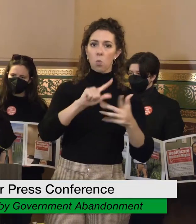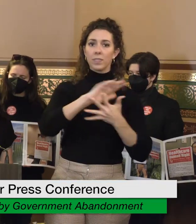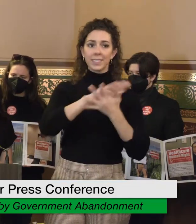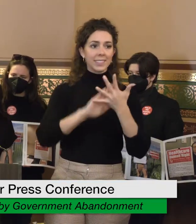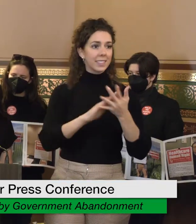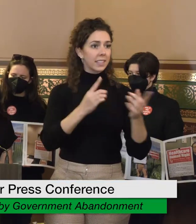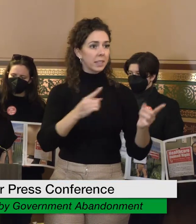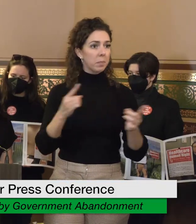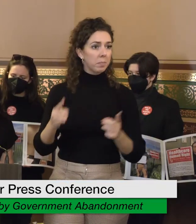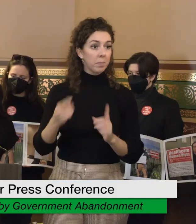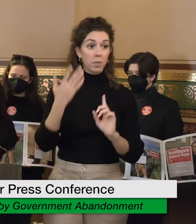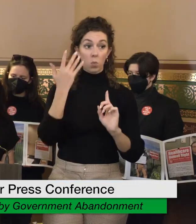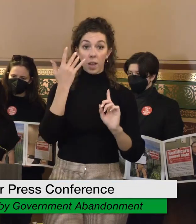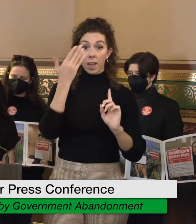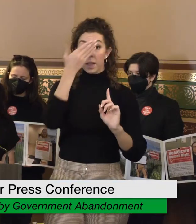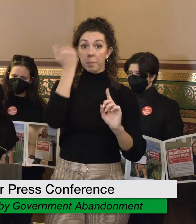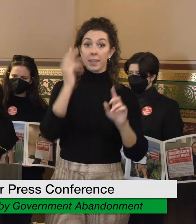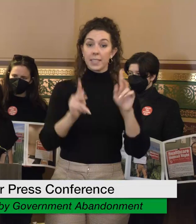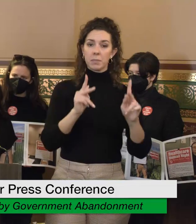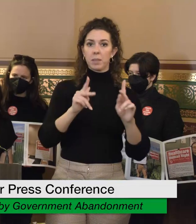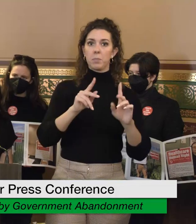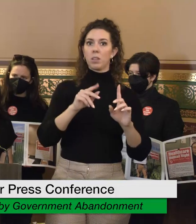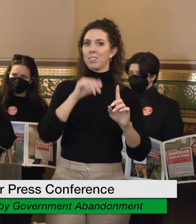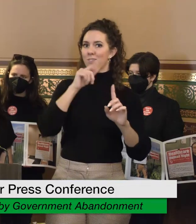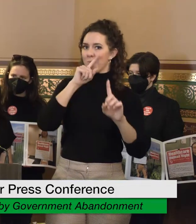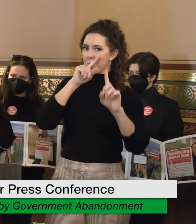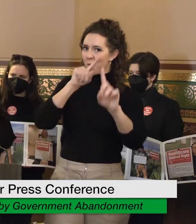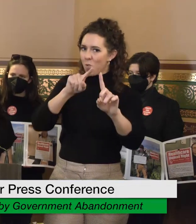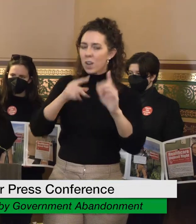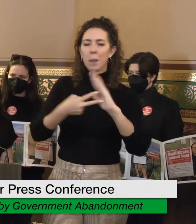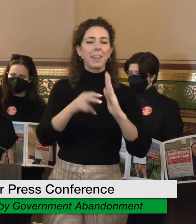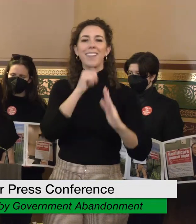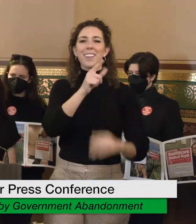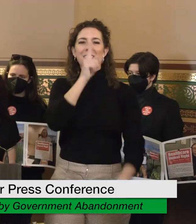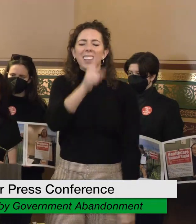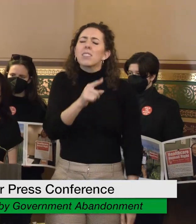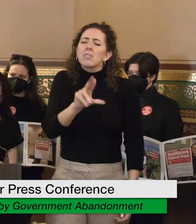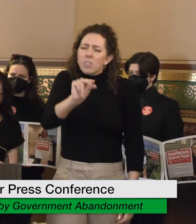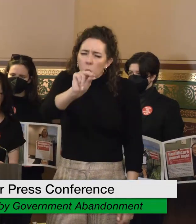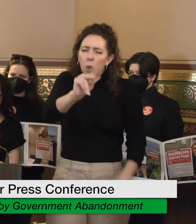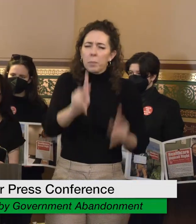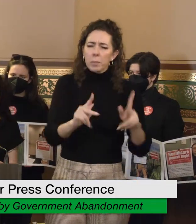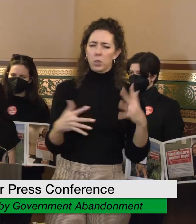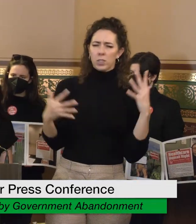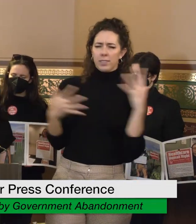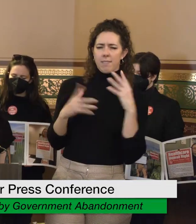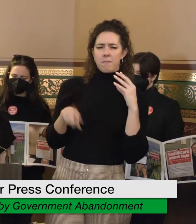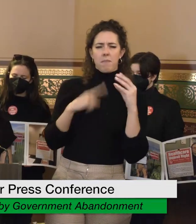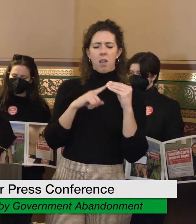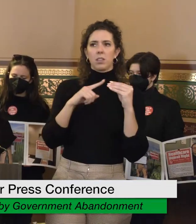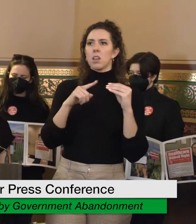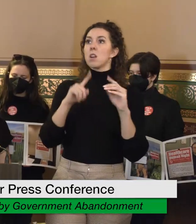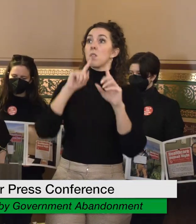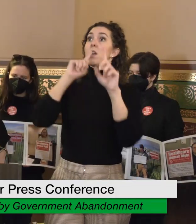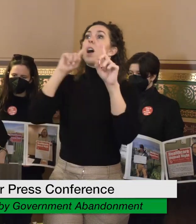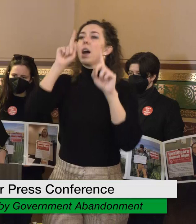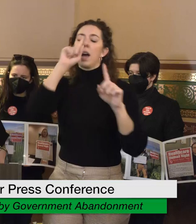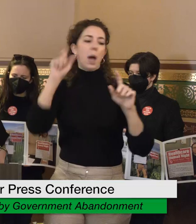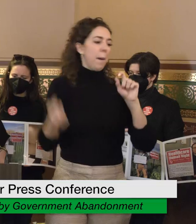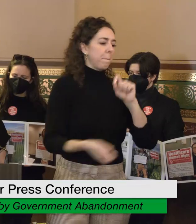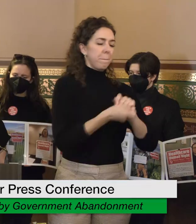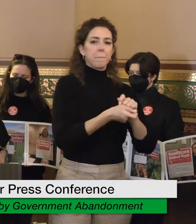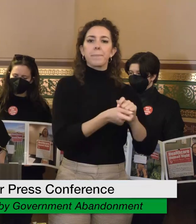happen. Just because people don't report it doesn't mean it's not happening. People are scared of retaliation, especially under